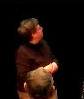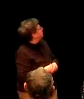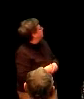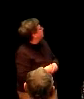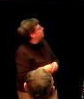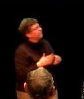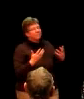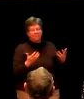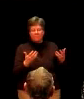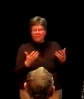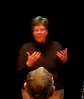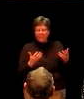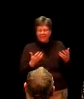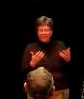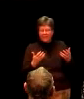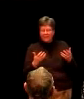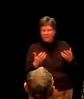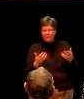So